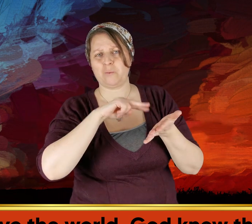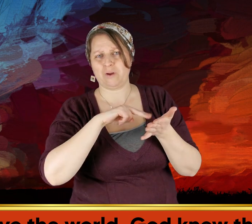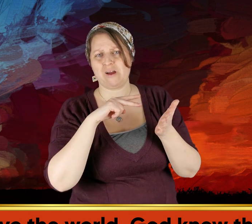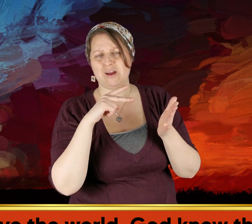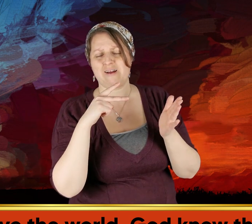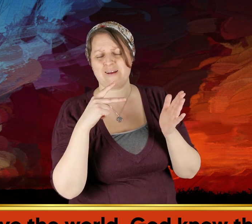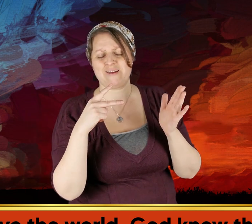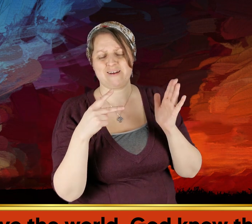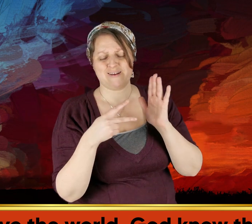way